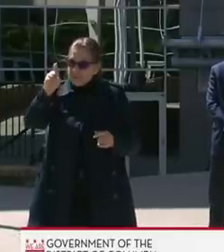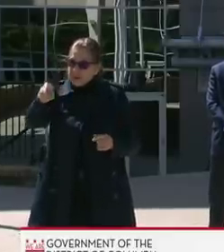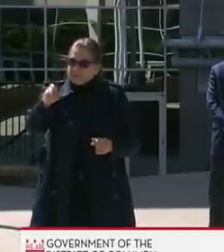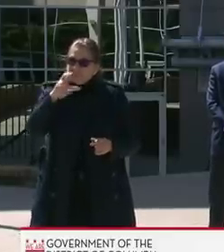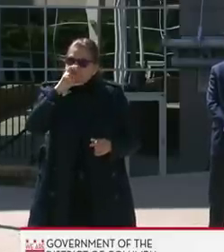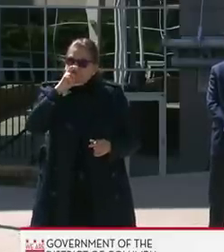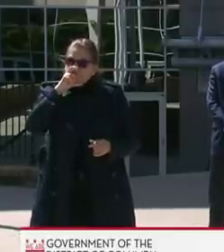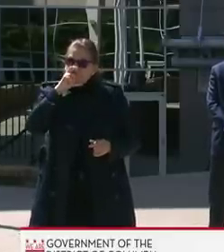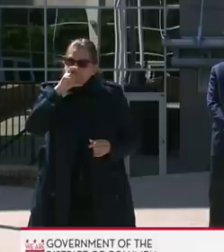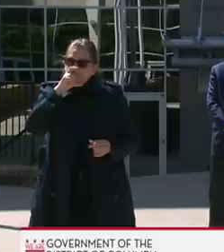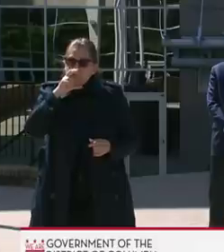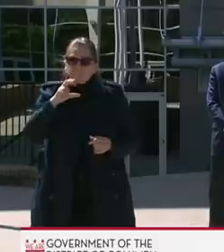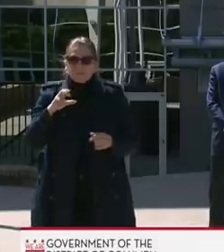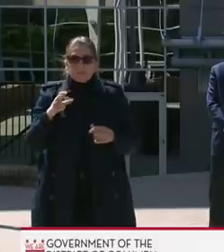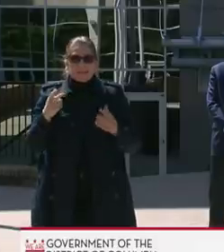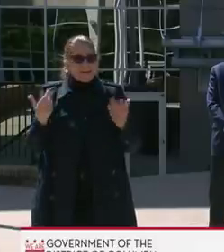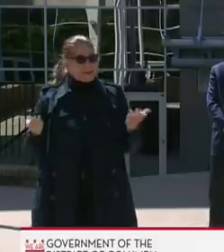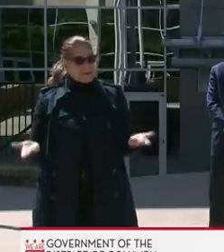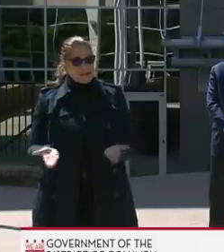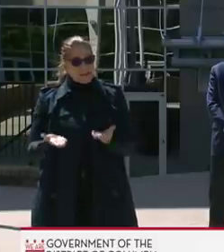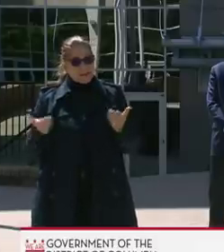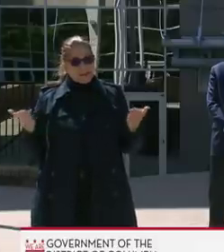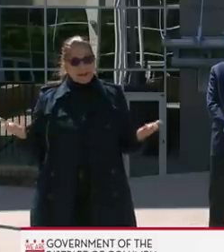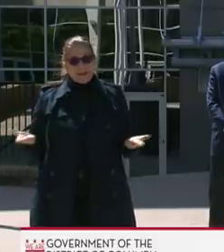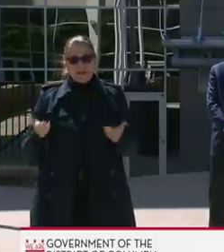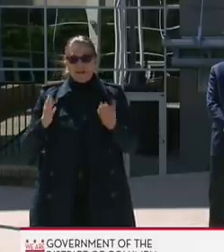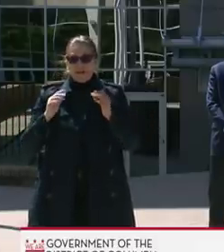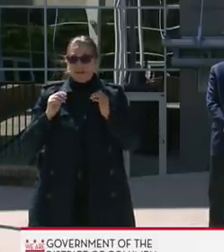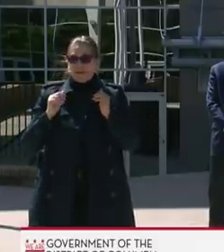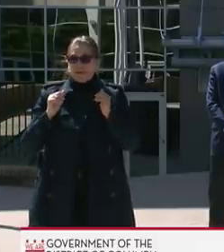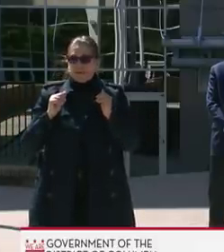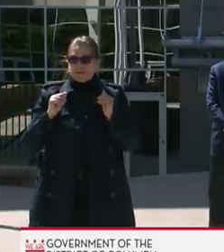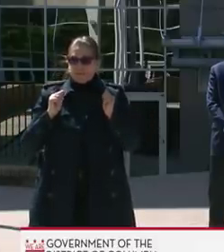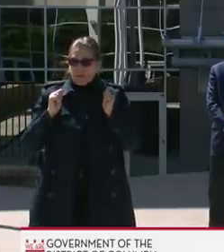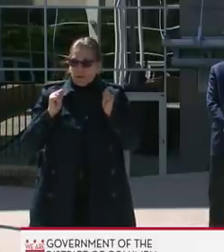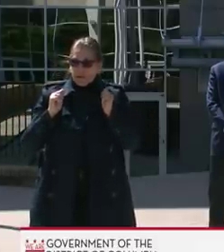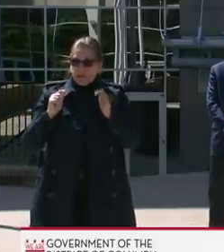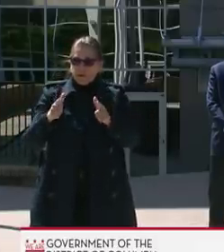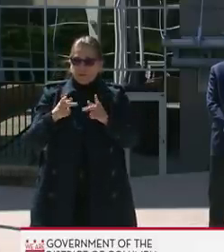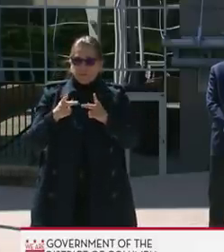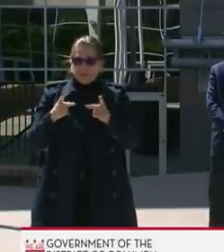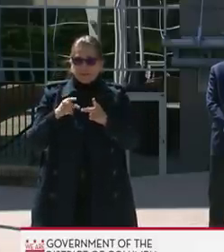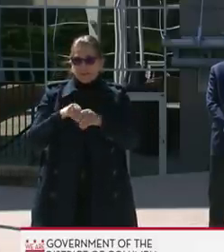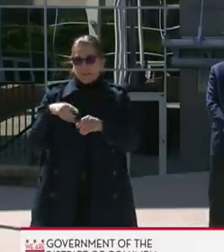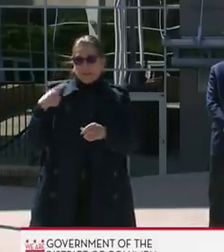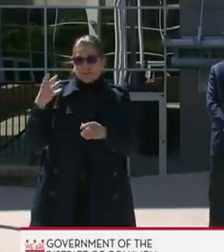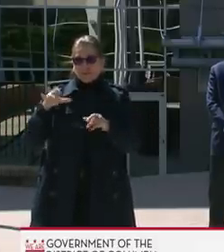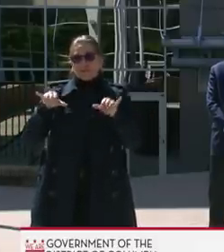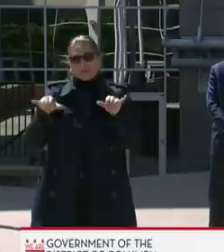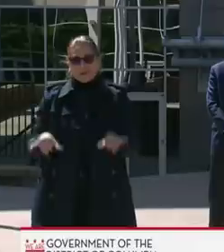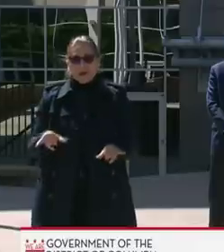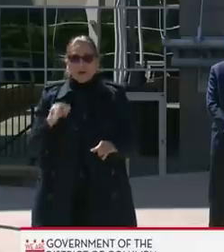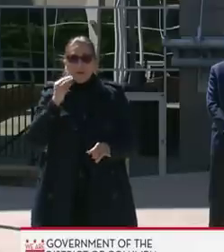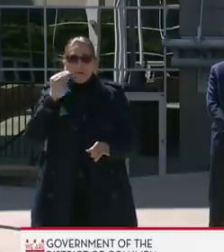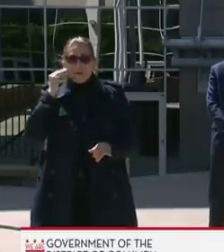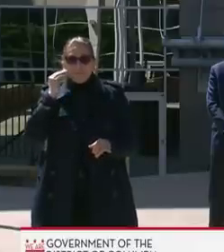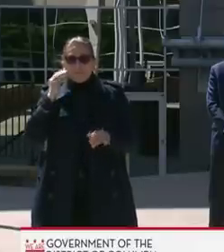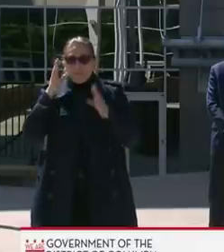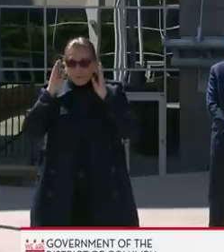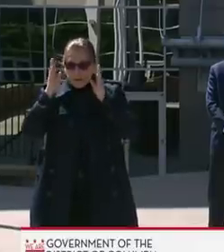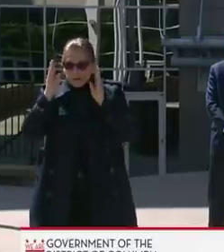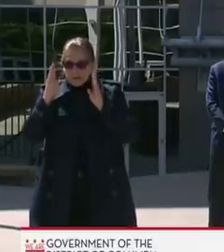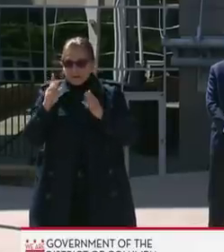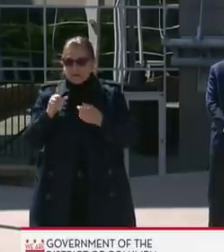all of our city in every demographic in Washington about staying home, listening to symptoms, because I